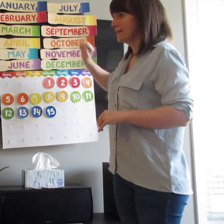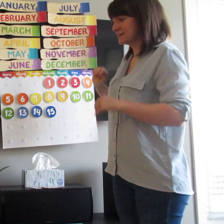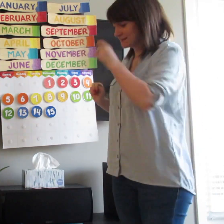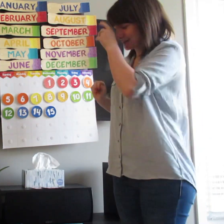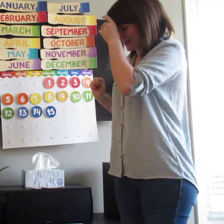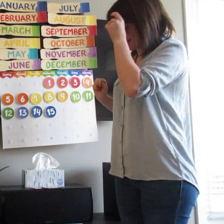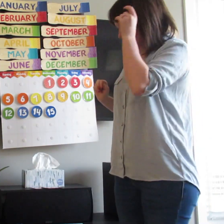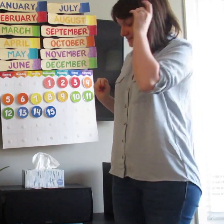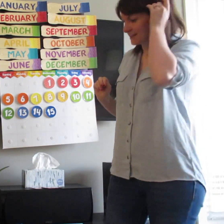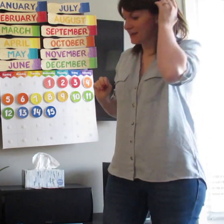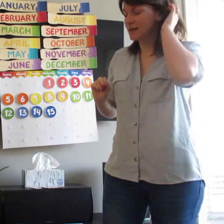months dance.